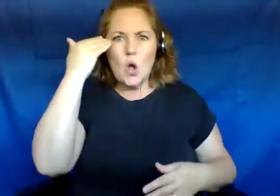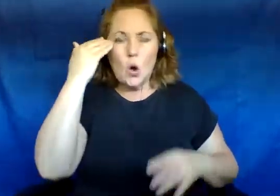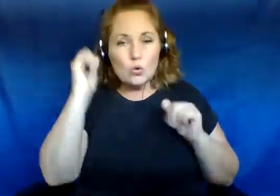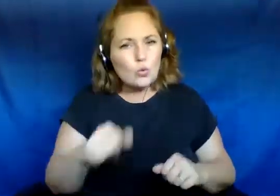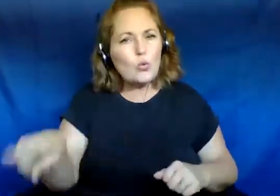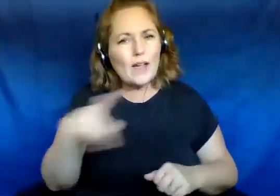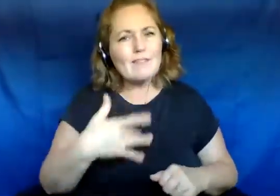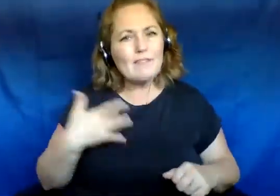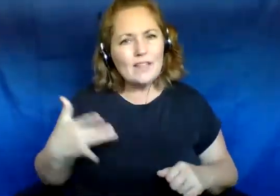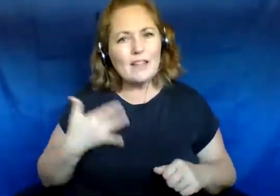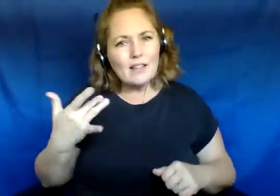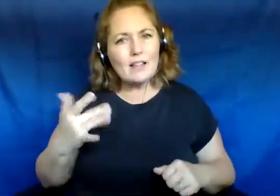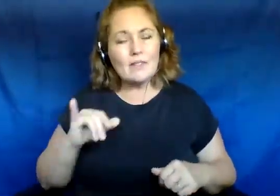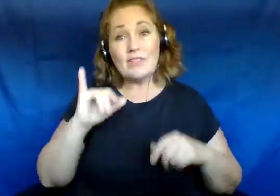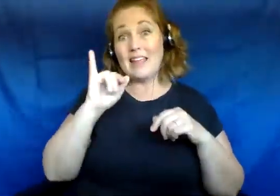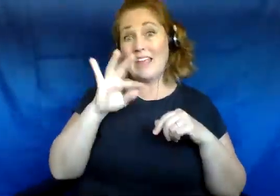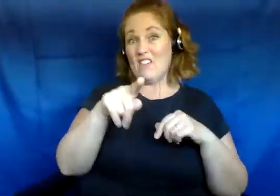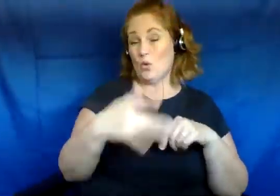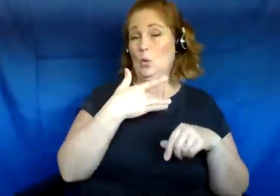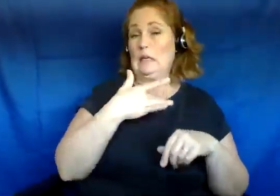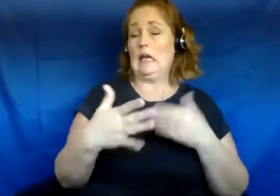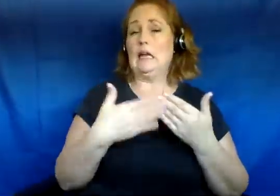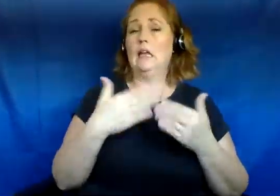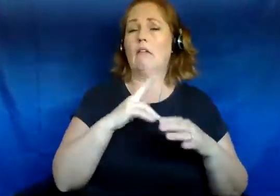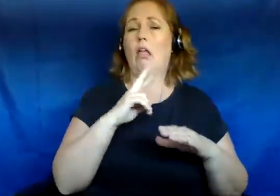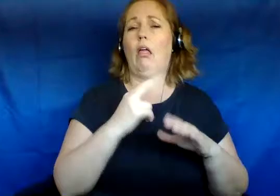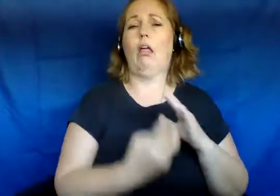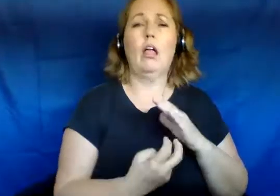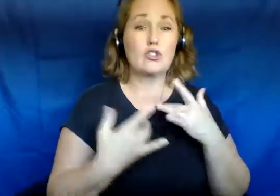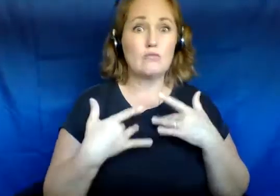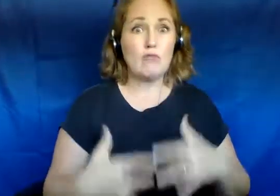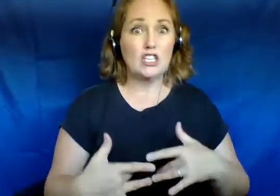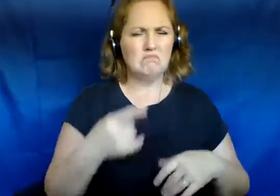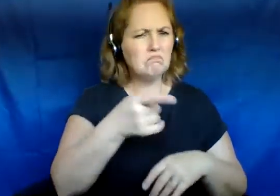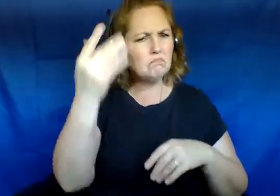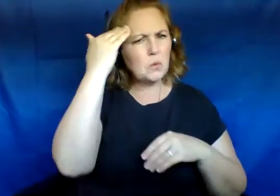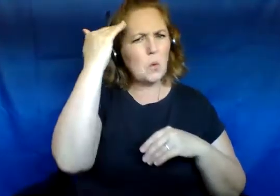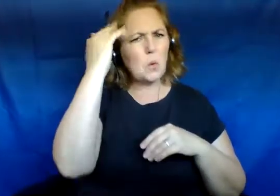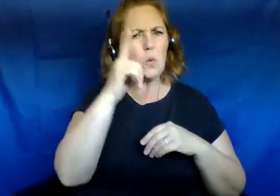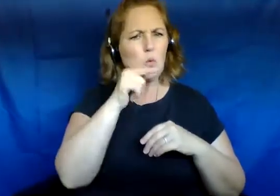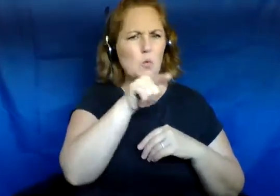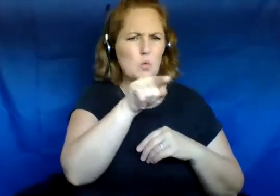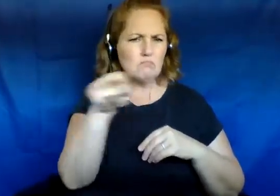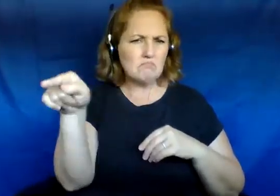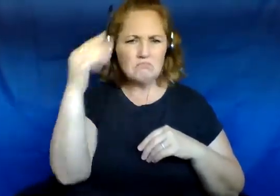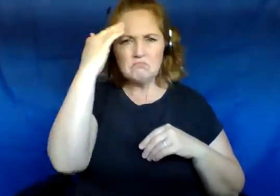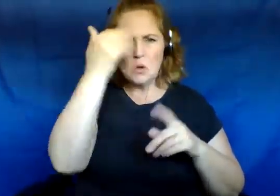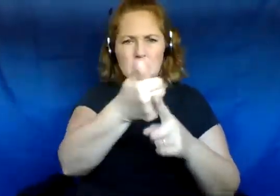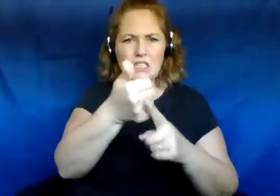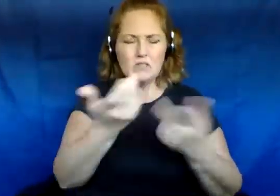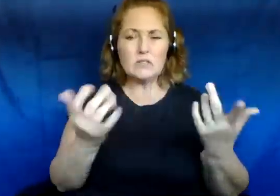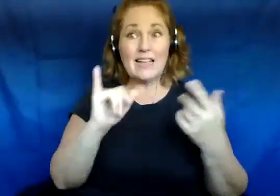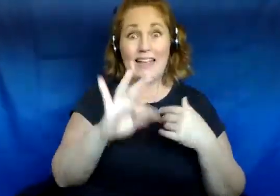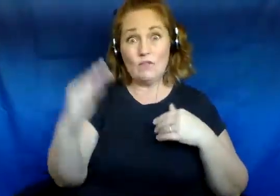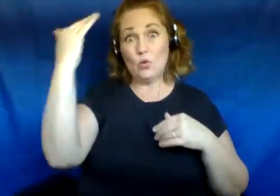If you are subject to depression, you know who you are. If you have